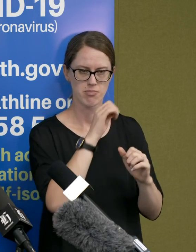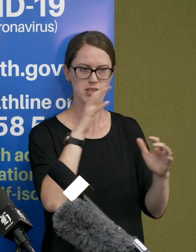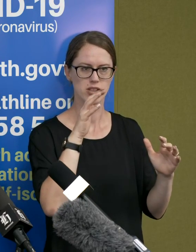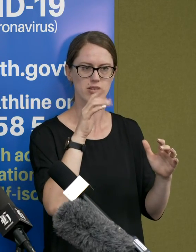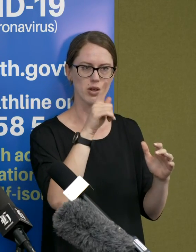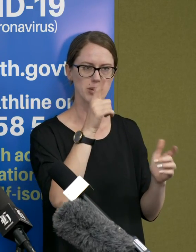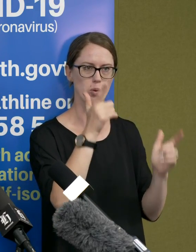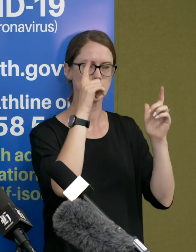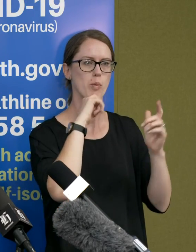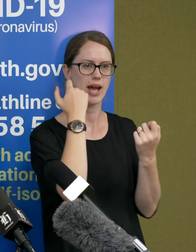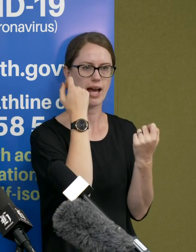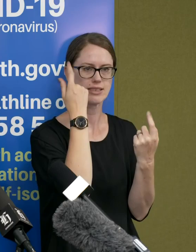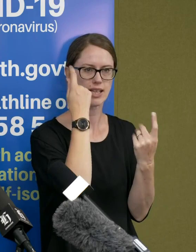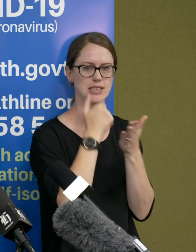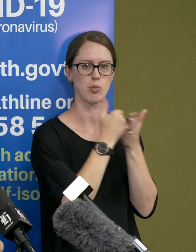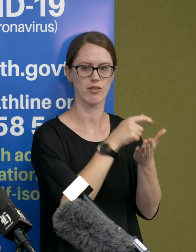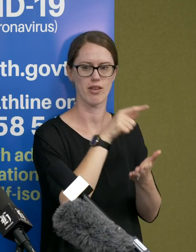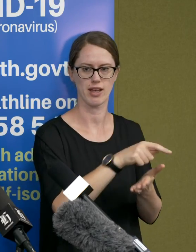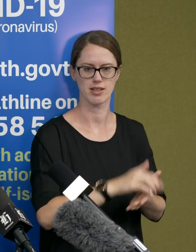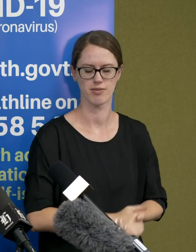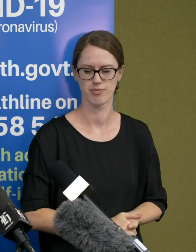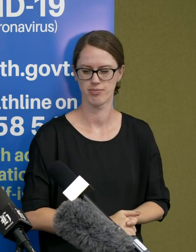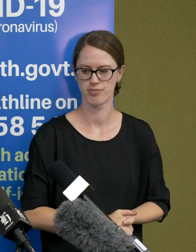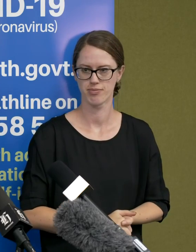that employers will be very understanding and supportive of that.